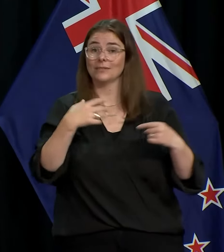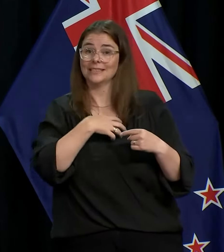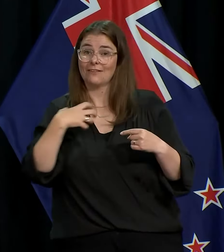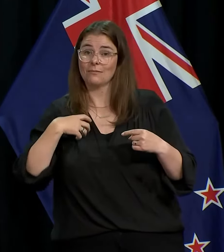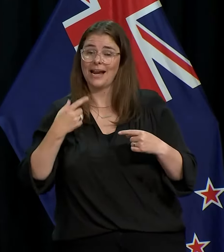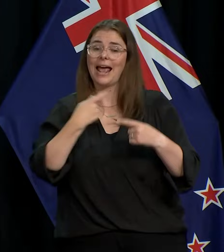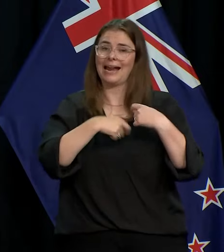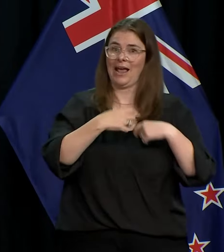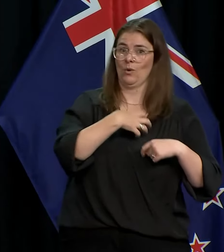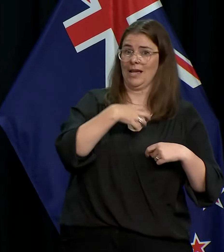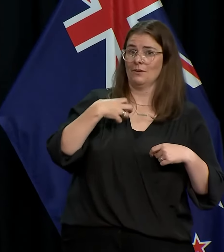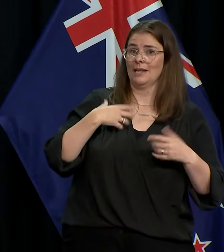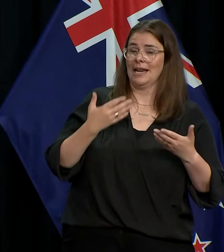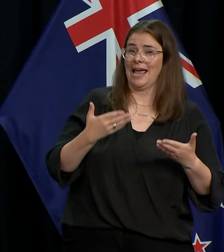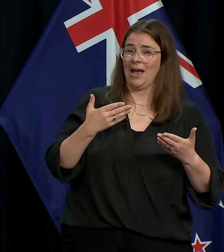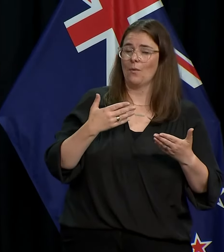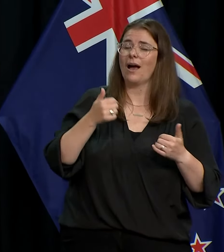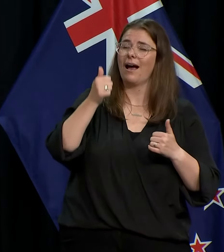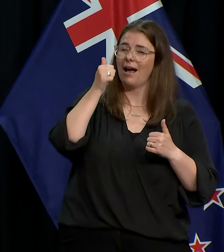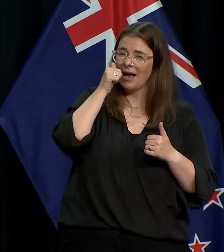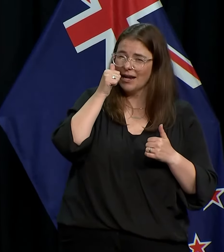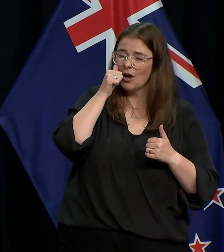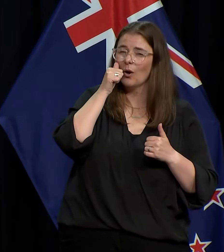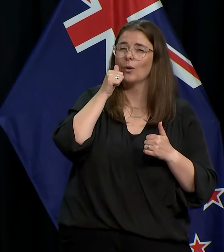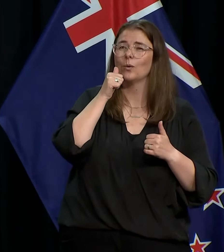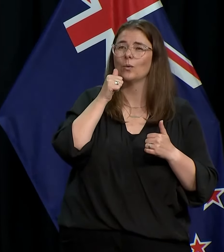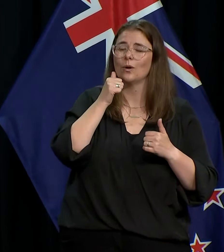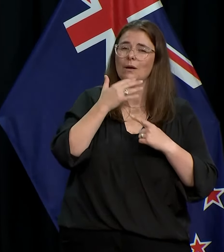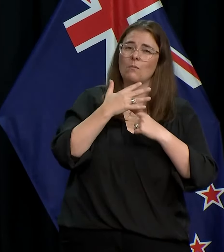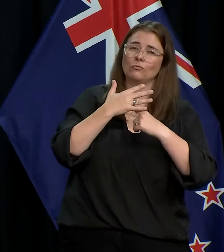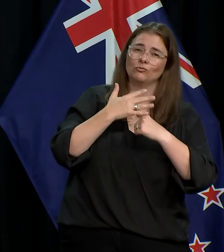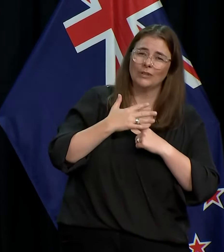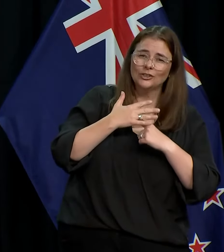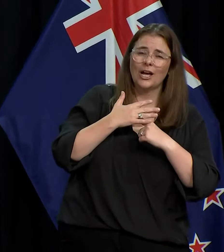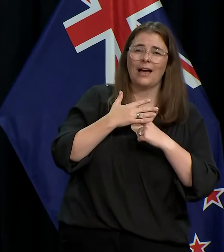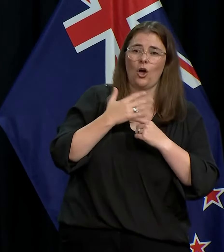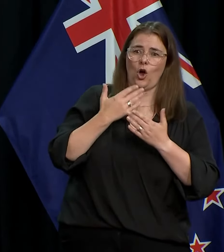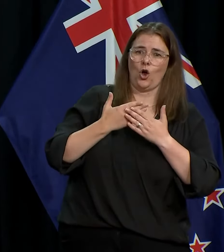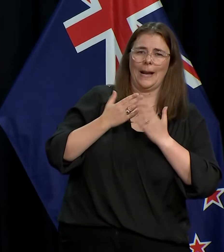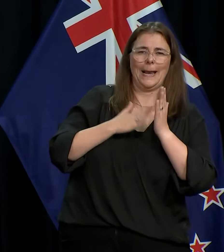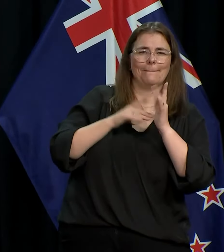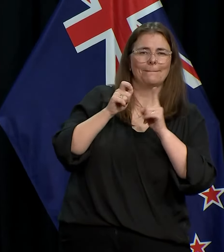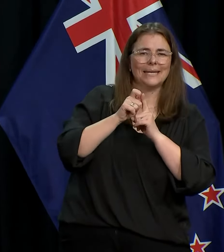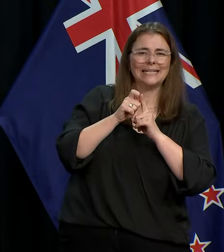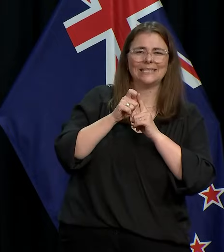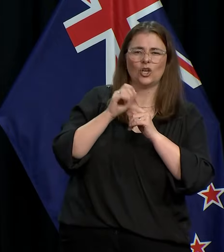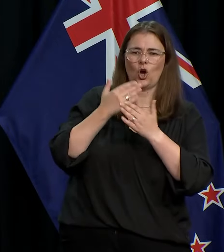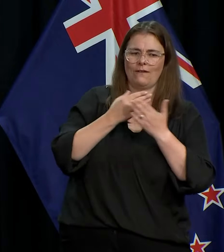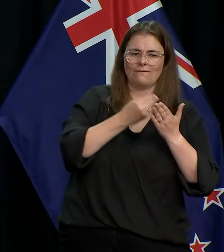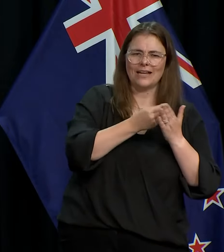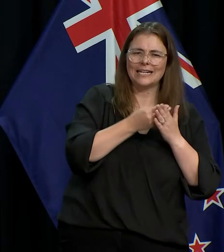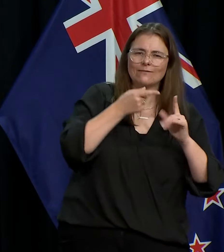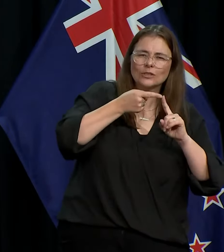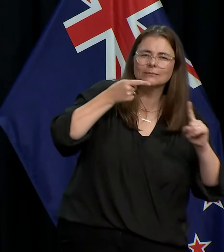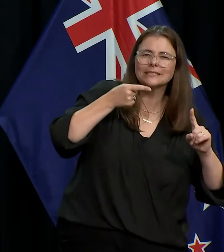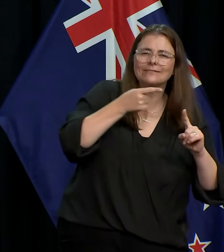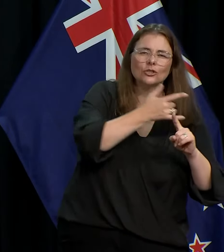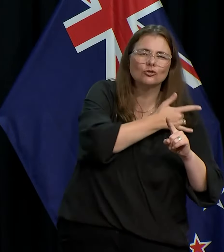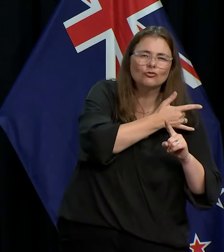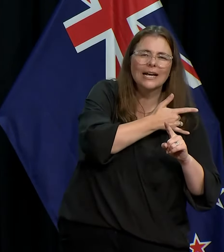I know the amount of pressure that there is on politicians around the funding of specific drugs,